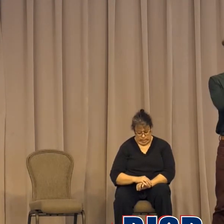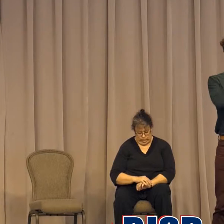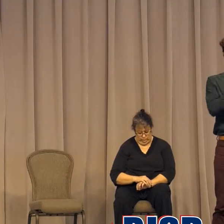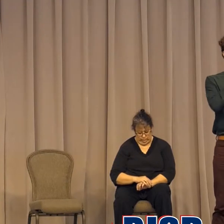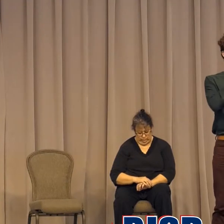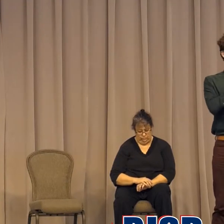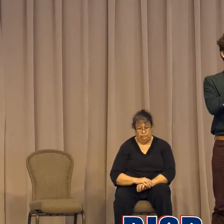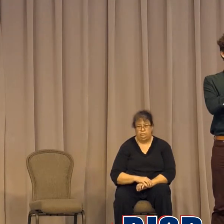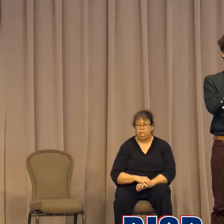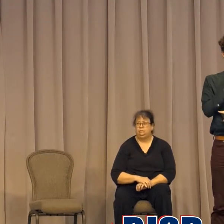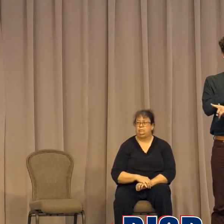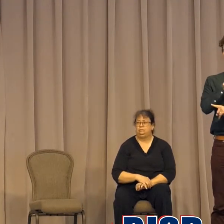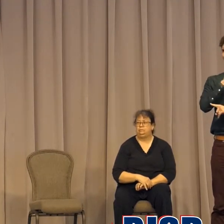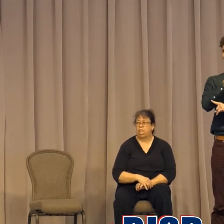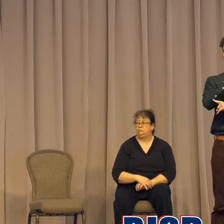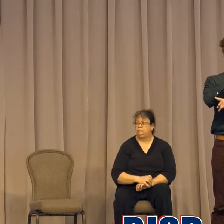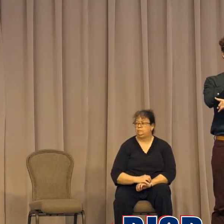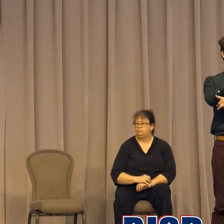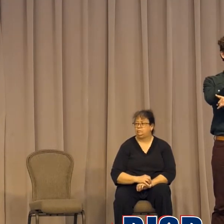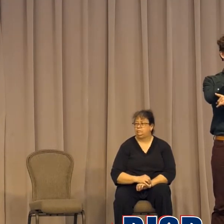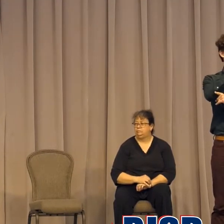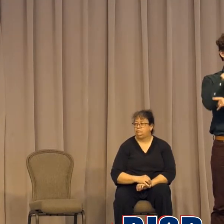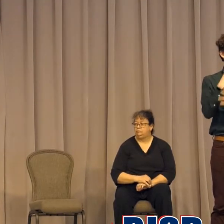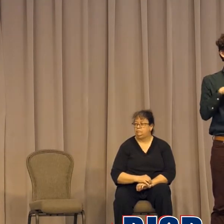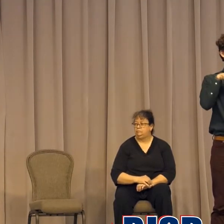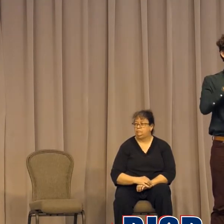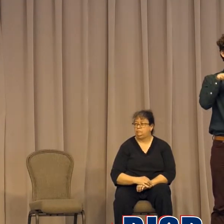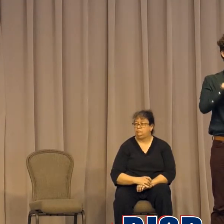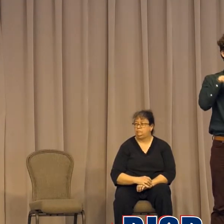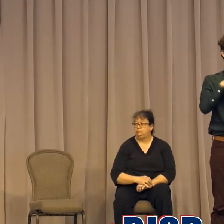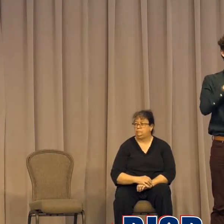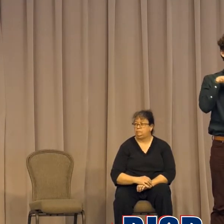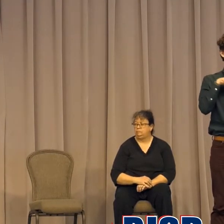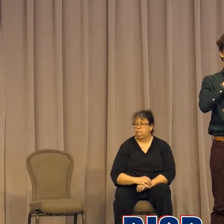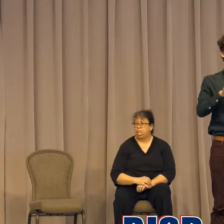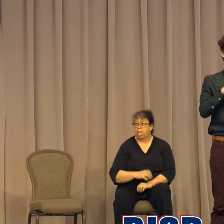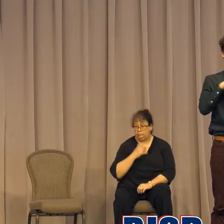Academics Officer Ms. Clara Sell Davis jump on Speaker Bonnen when